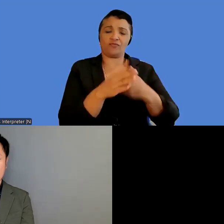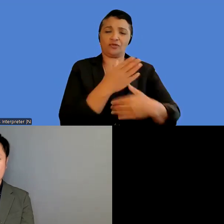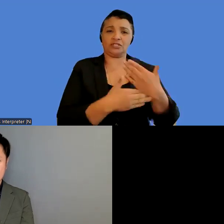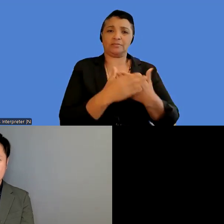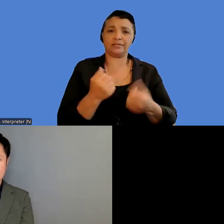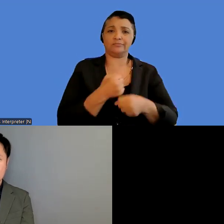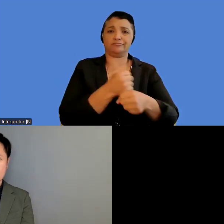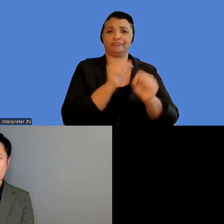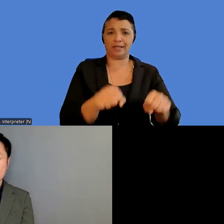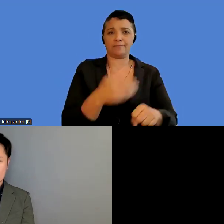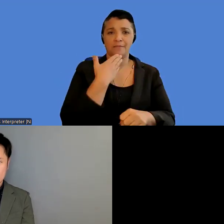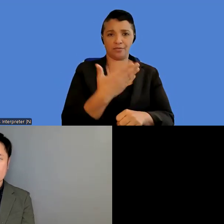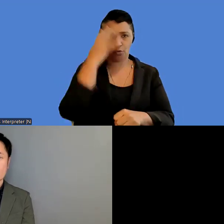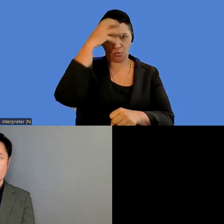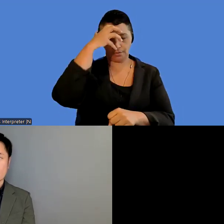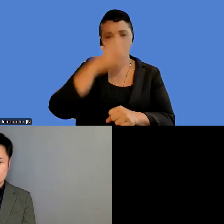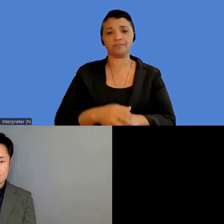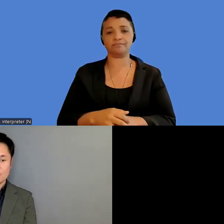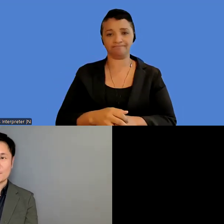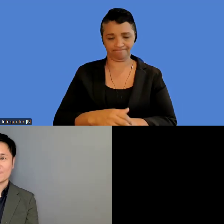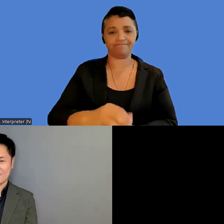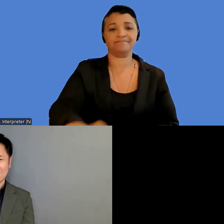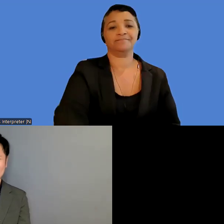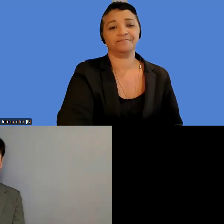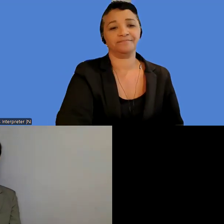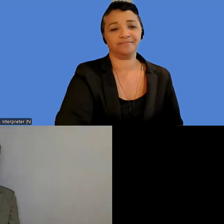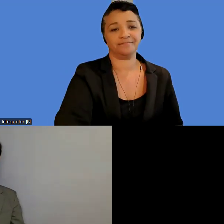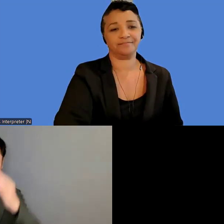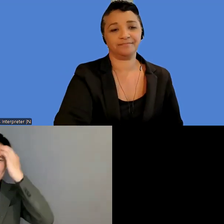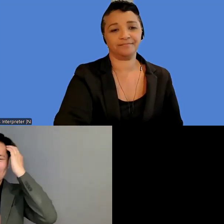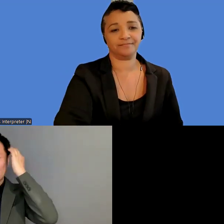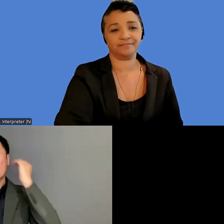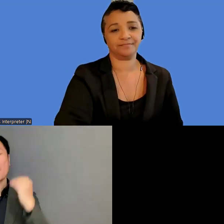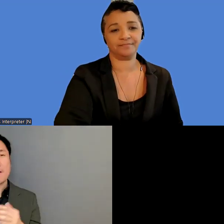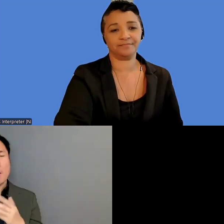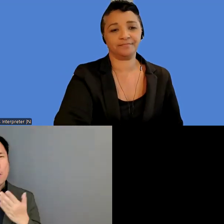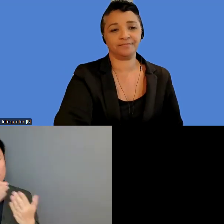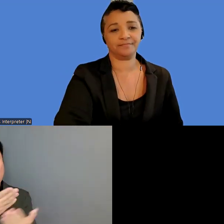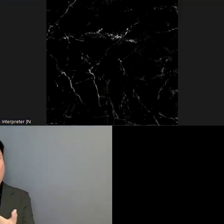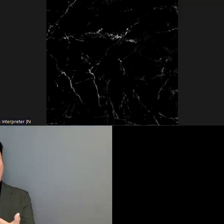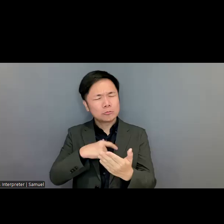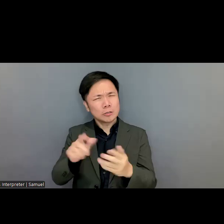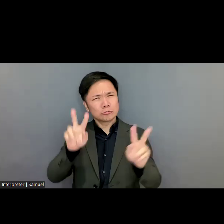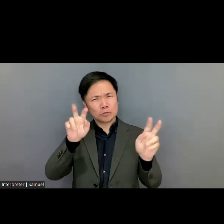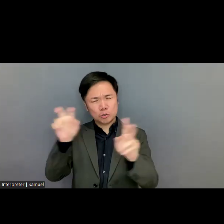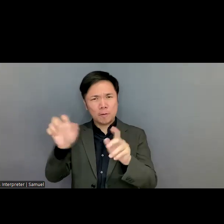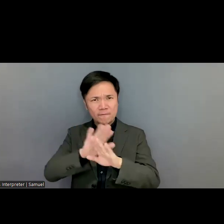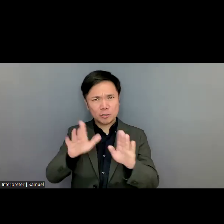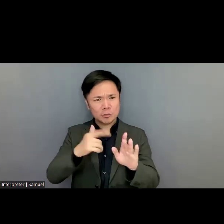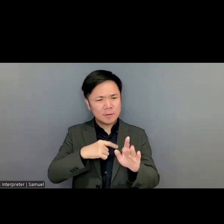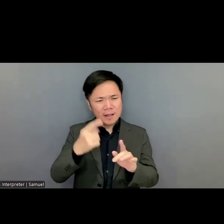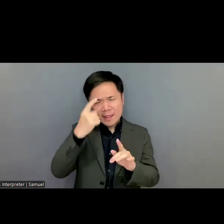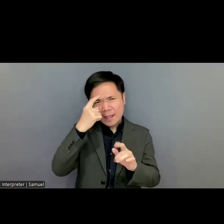disabilities. Thanks, Rosario. Thank you so much, Greta. Maybe for the person who raised this issue, maybe if she